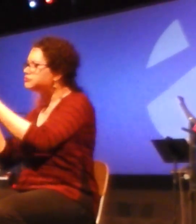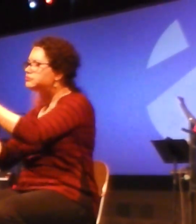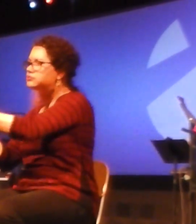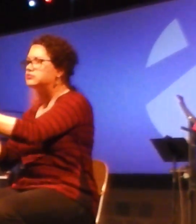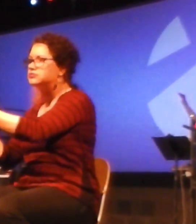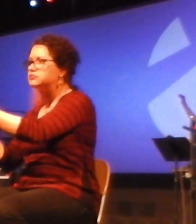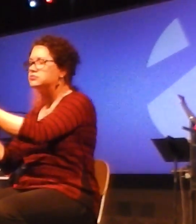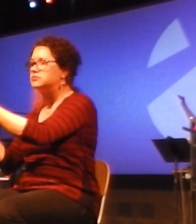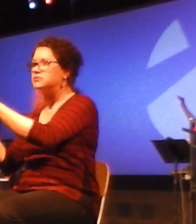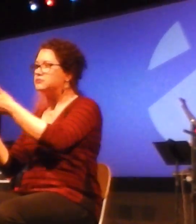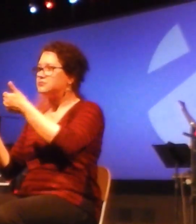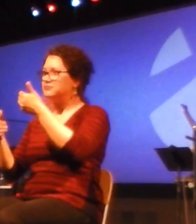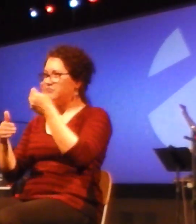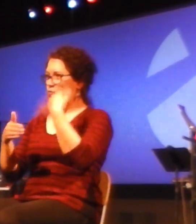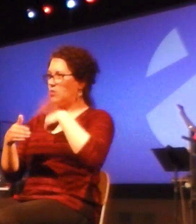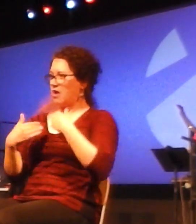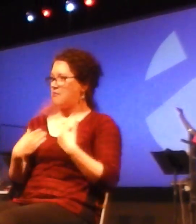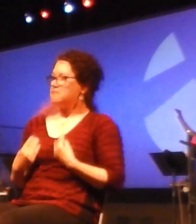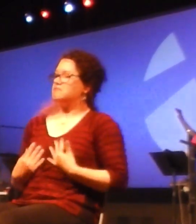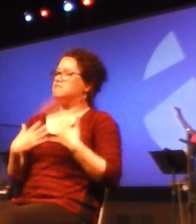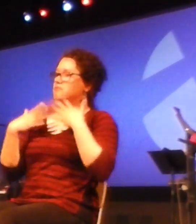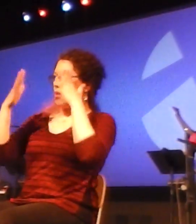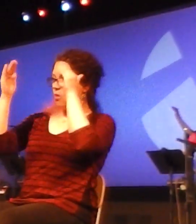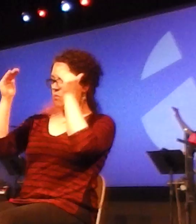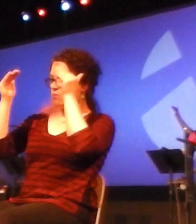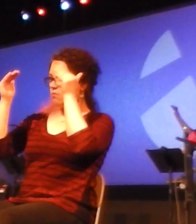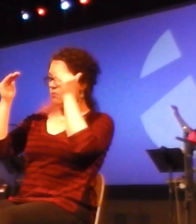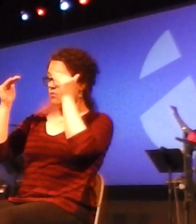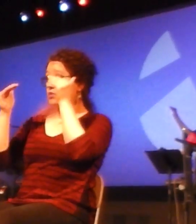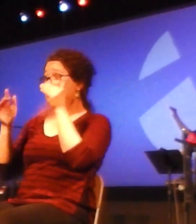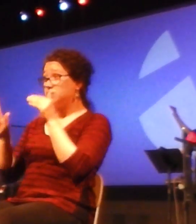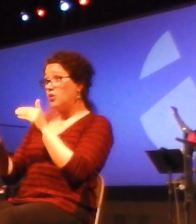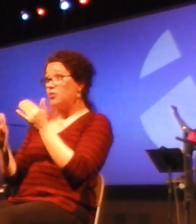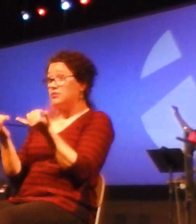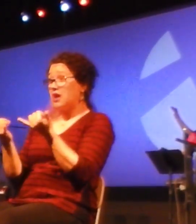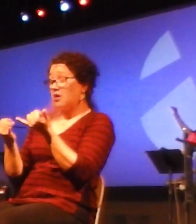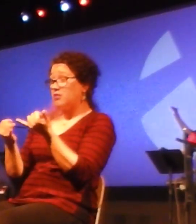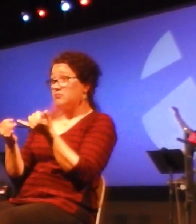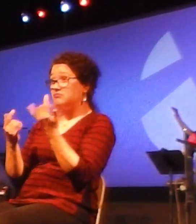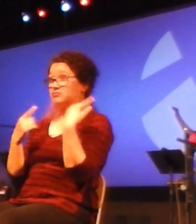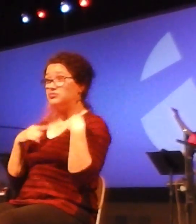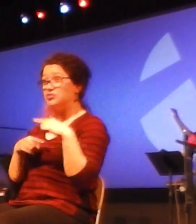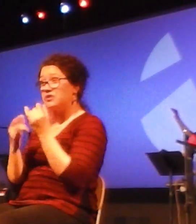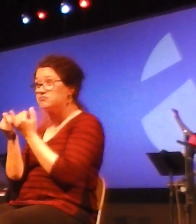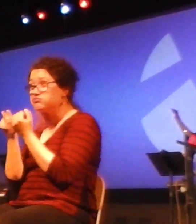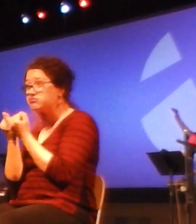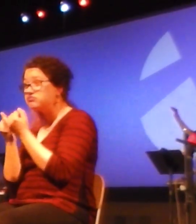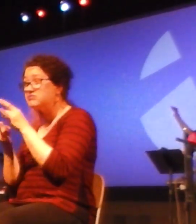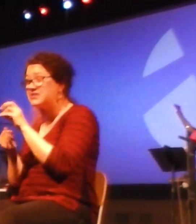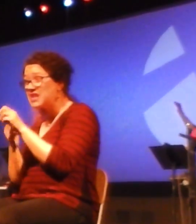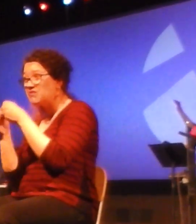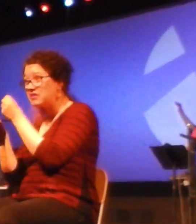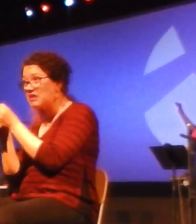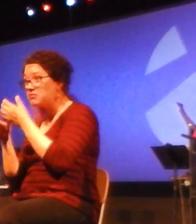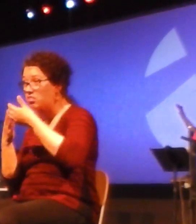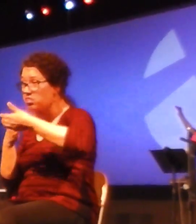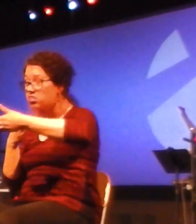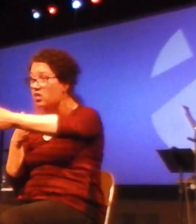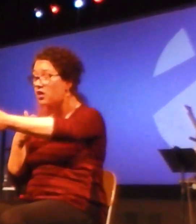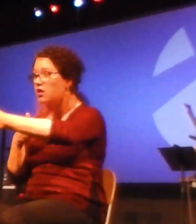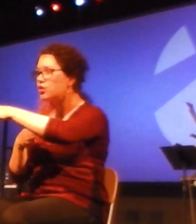God that in the midst of the 70 years, right in the thick of it, do you trust